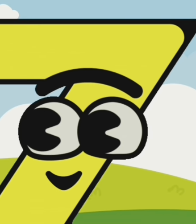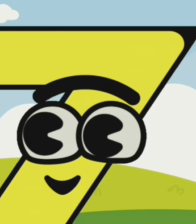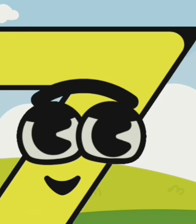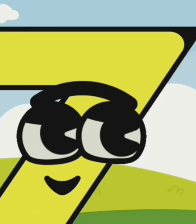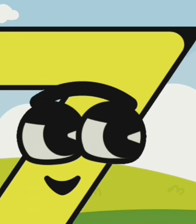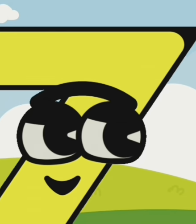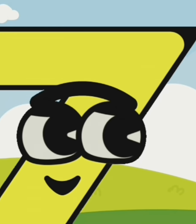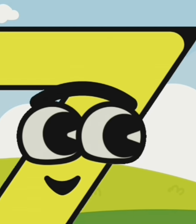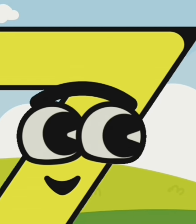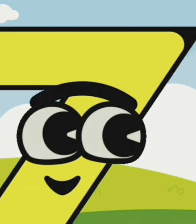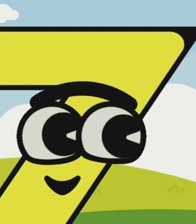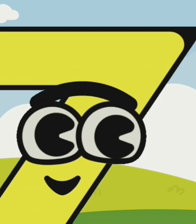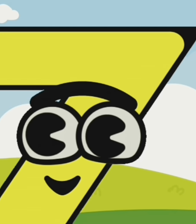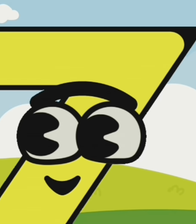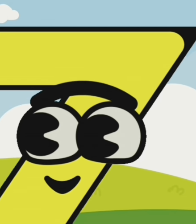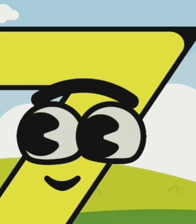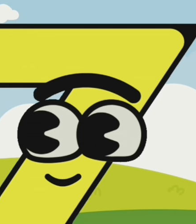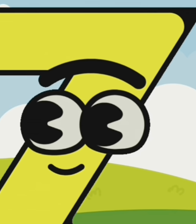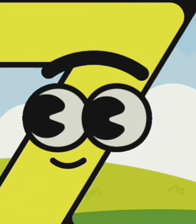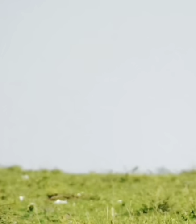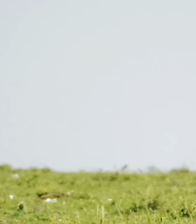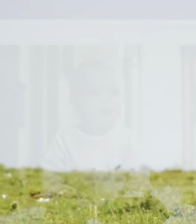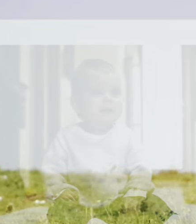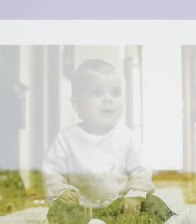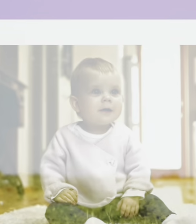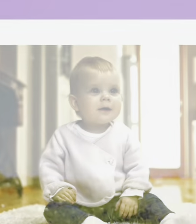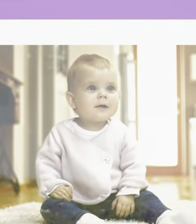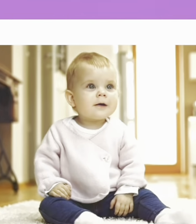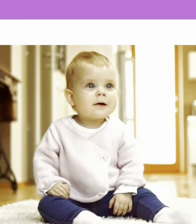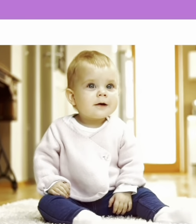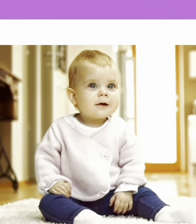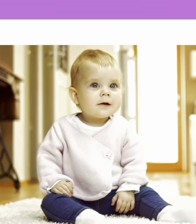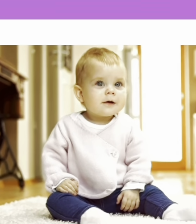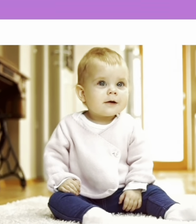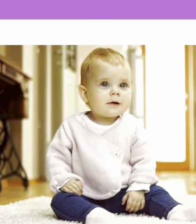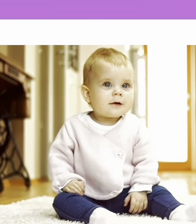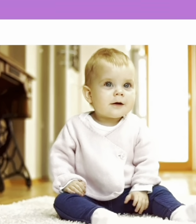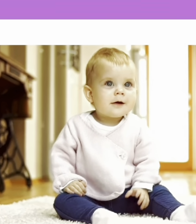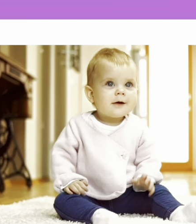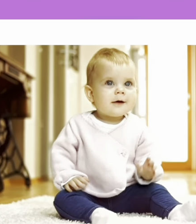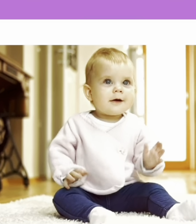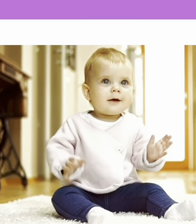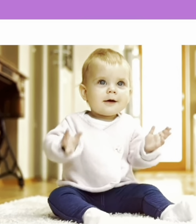Z, zebra. Z, z, zebra. Can you clap your hands?